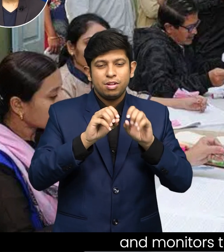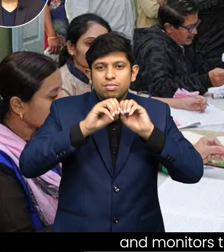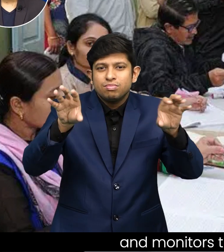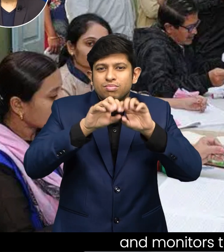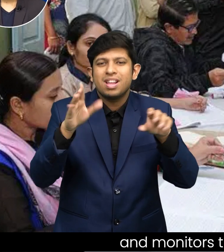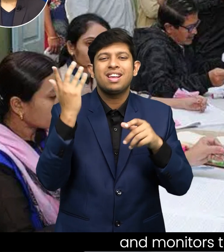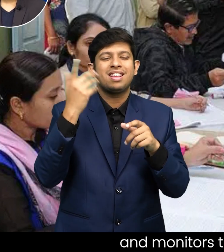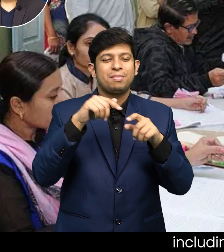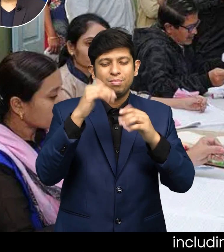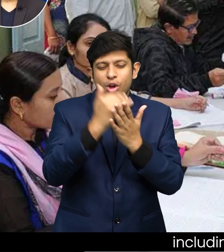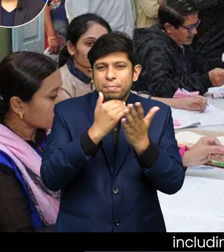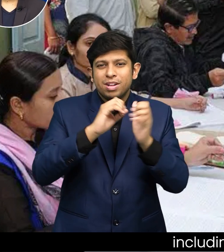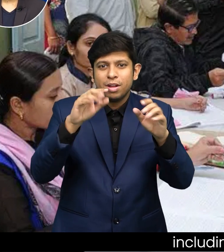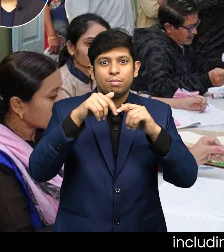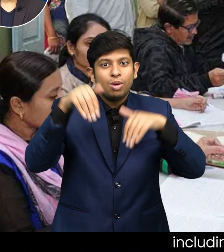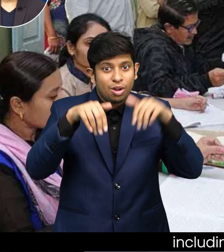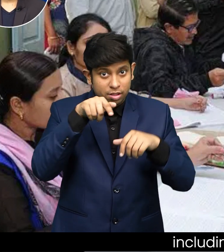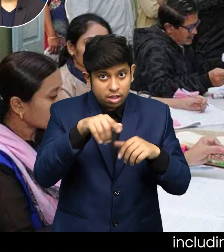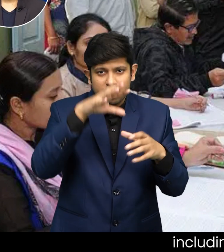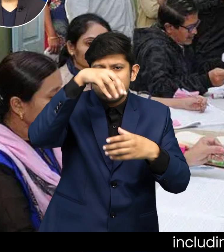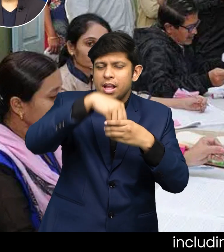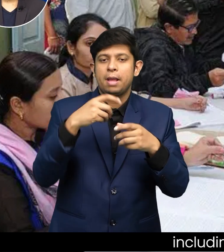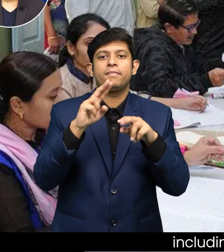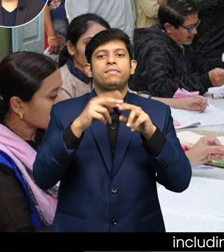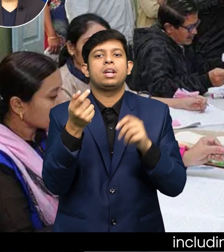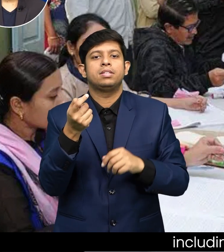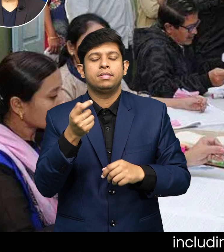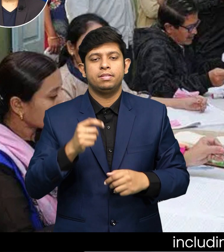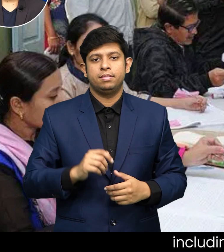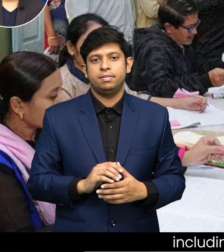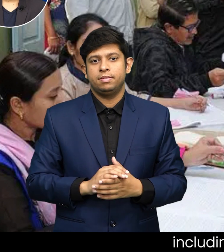election campaign, including the funding.